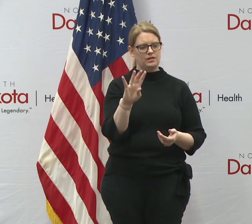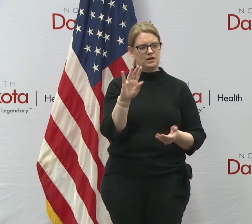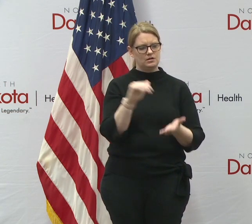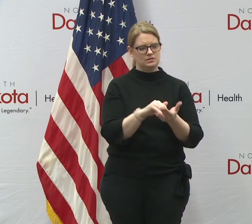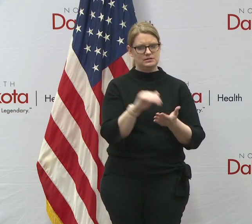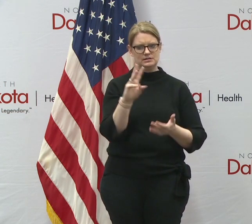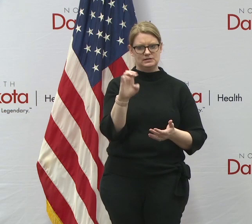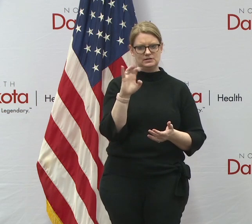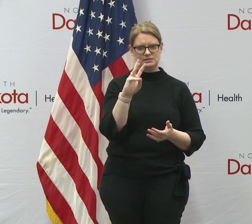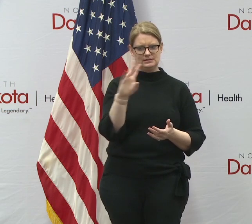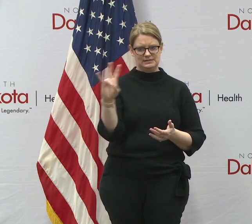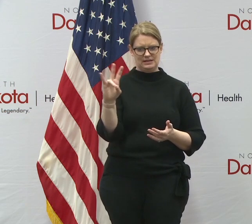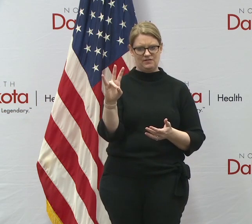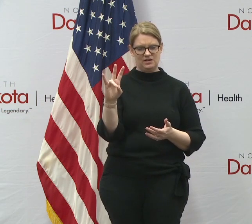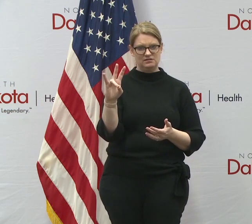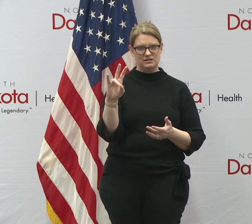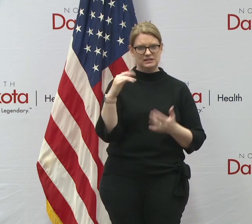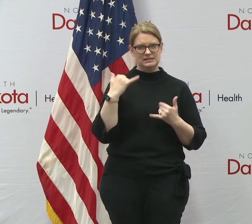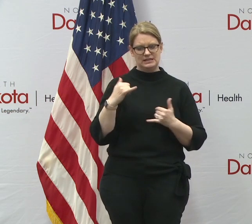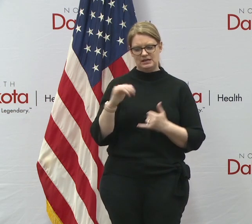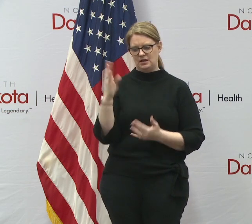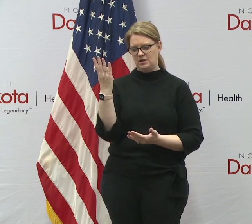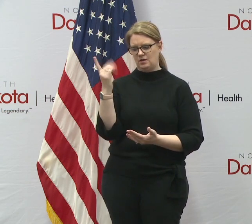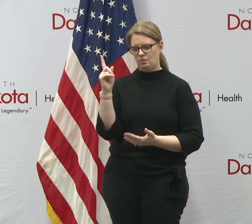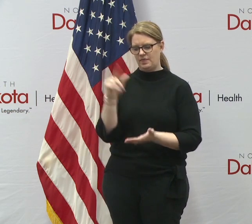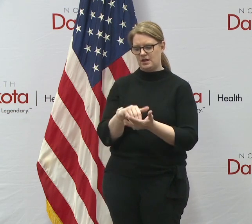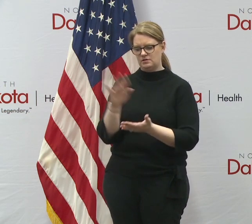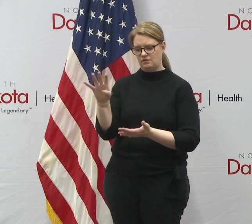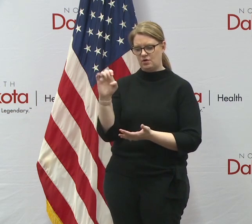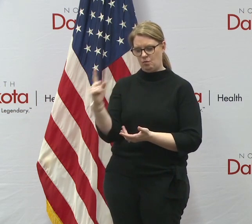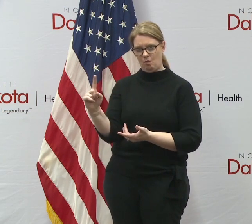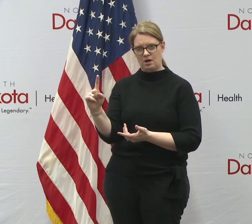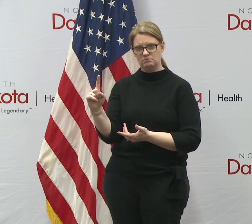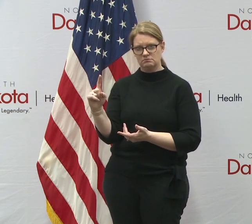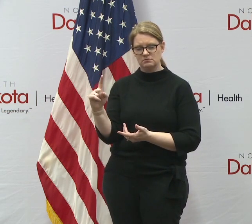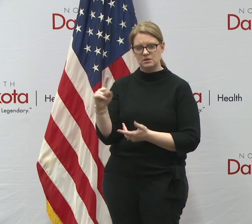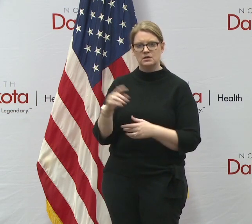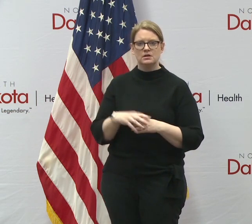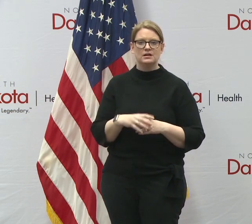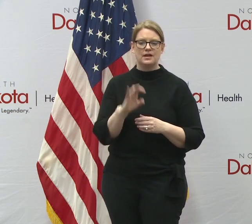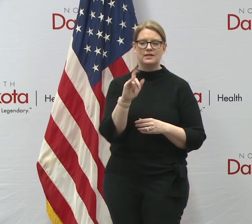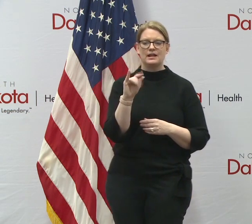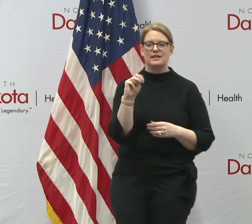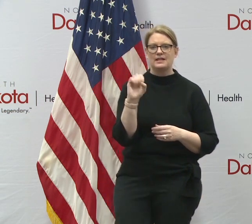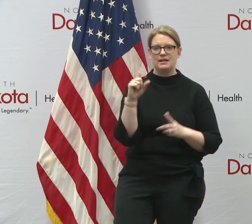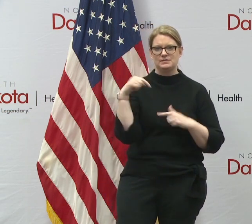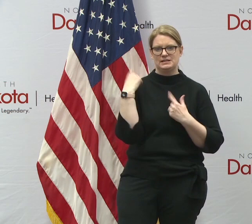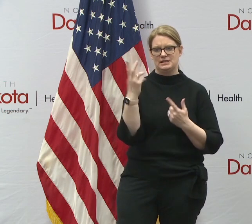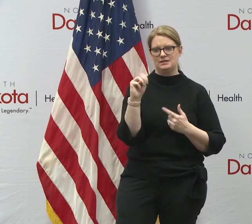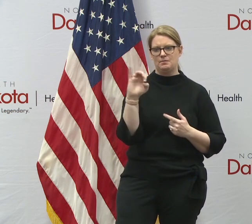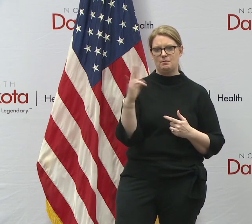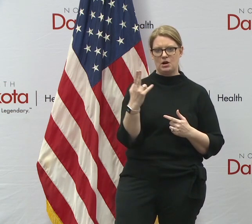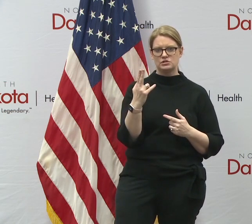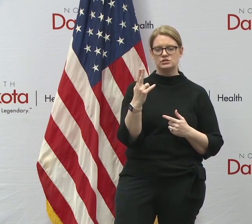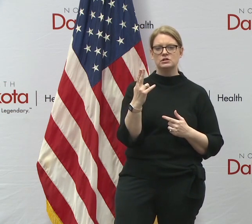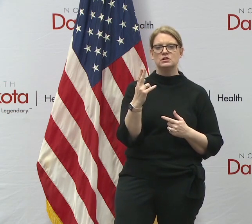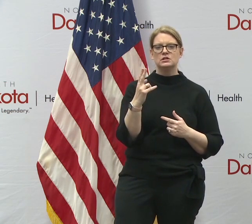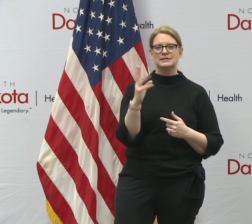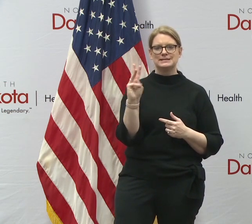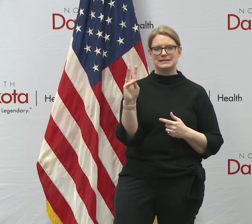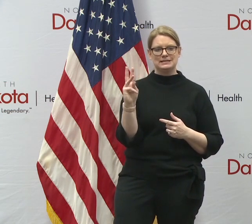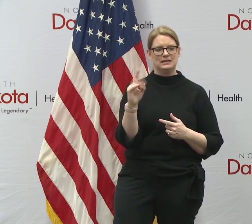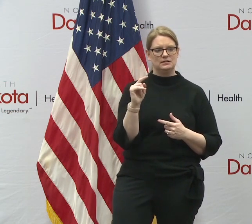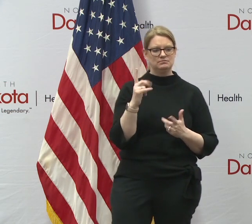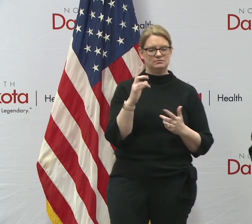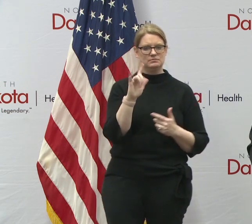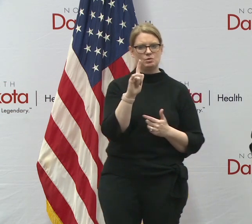24,667. Claims so far today, 1,401. As we said earlier, on the claims since March 16th, the 24,667, we're comparing